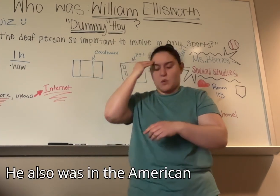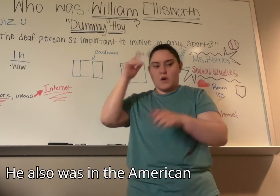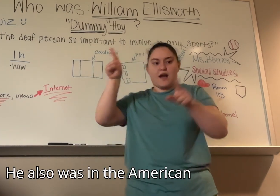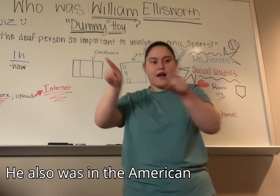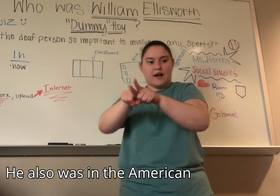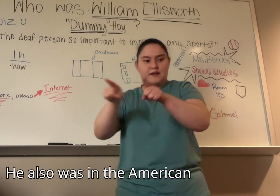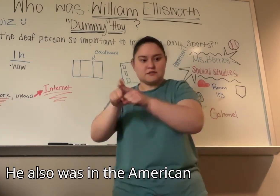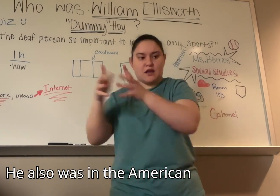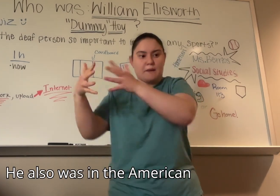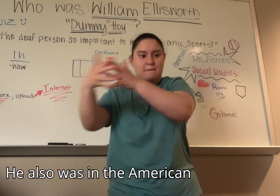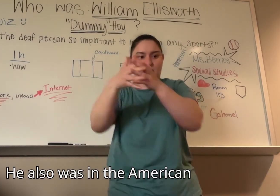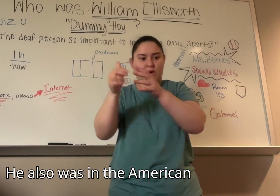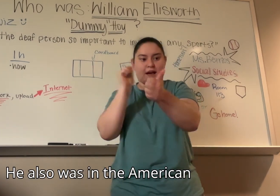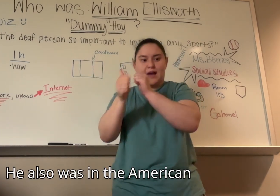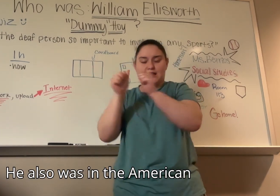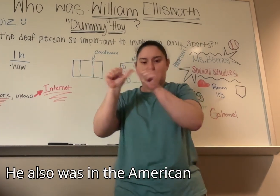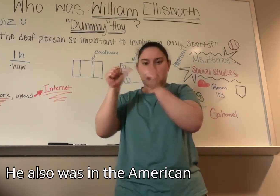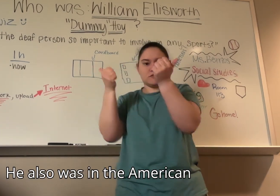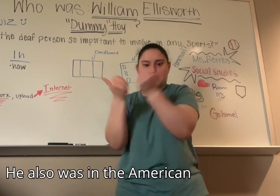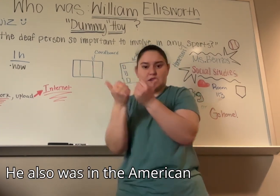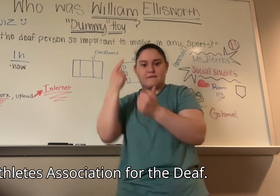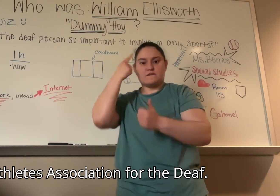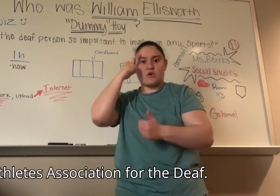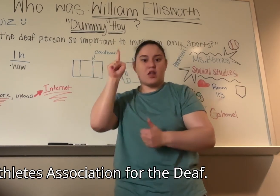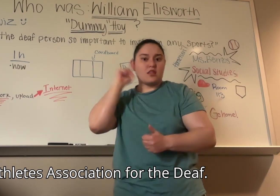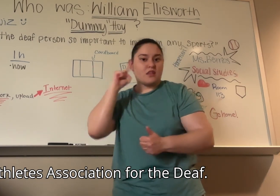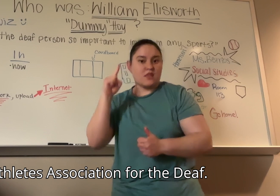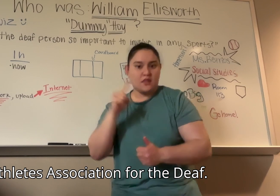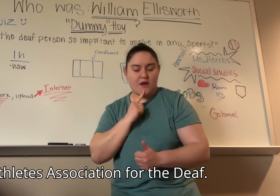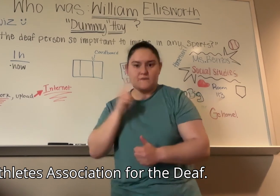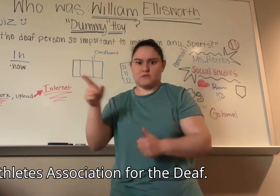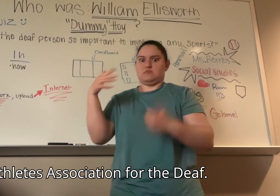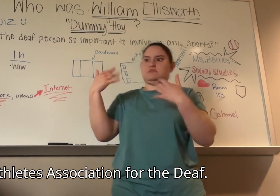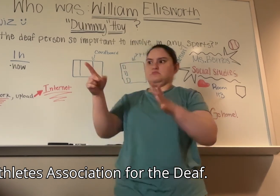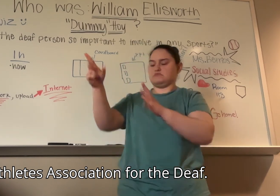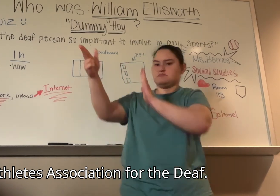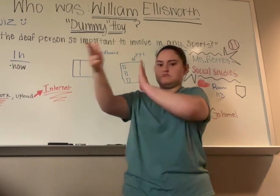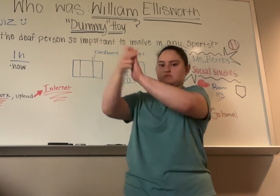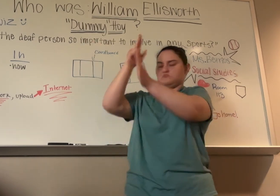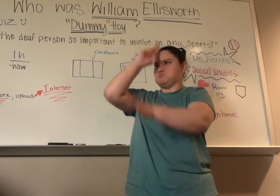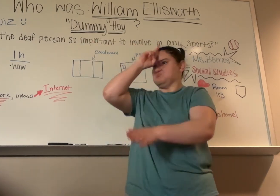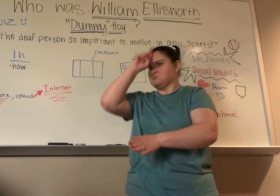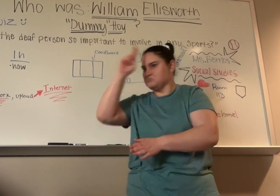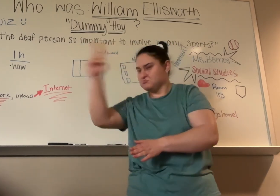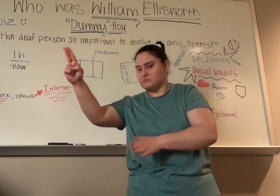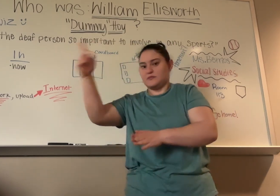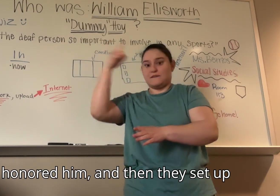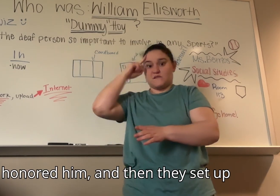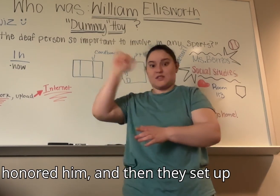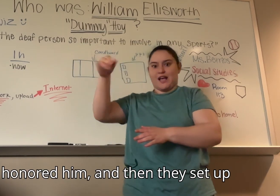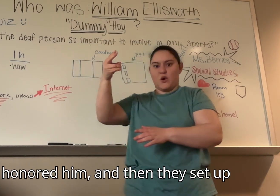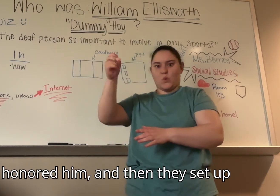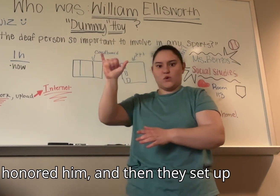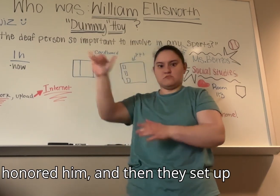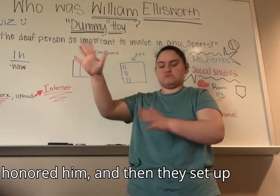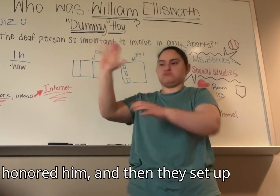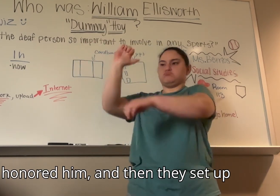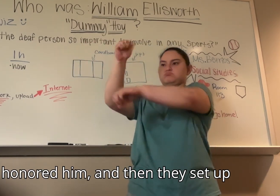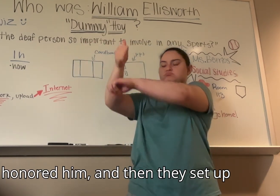He also was in the American Athletes Association for the Deaf. They honored him,